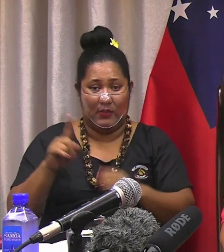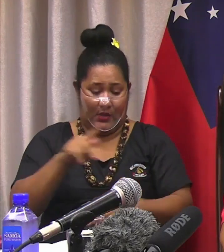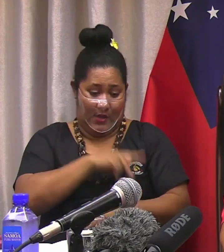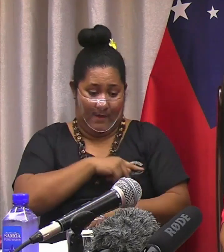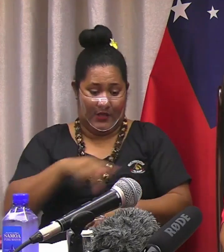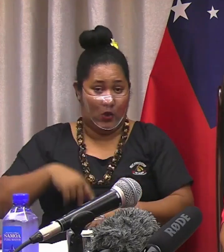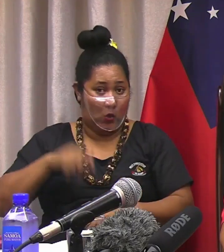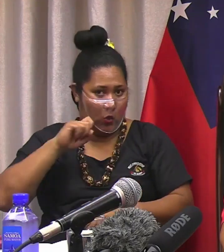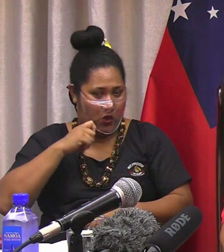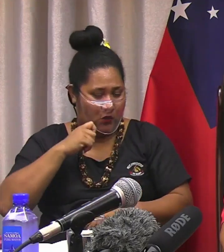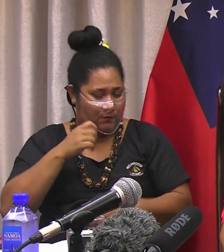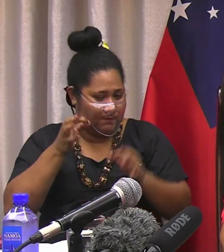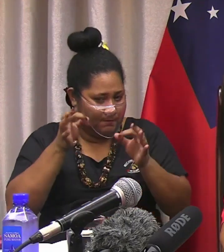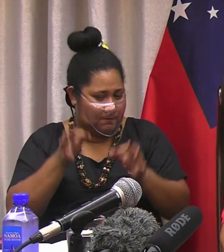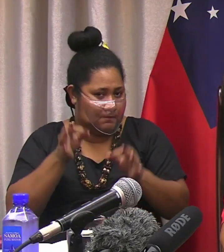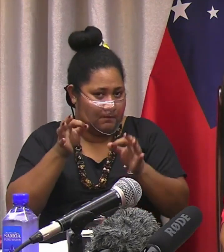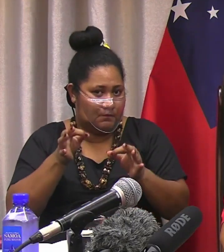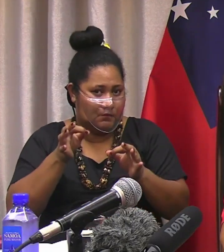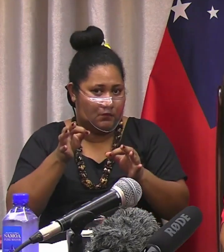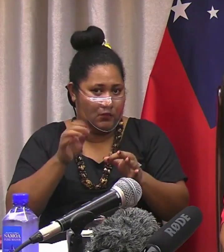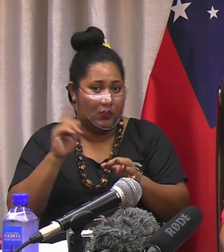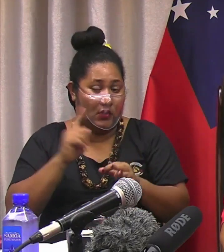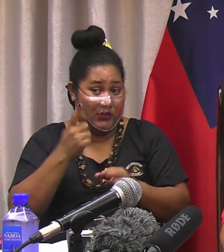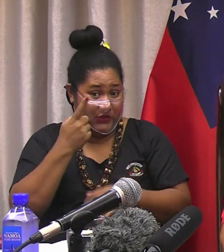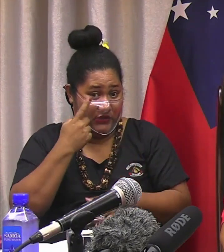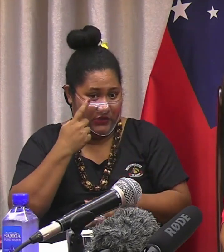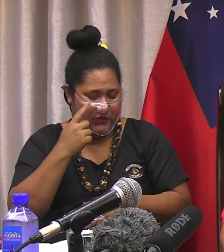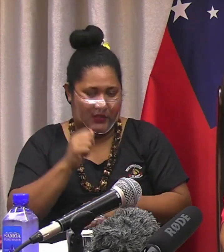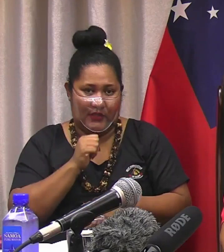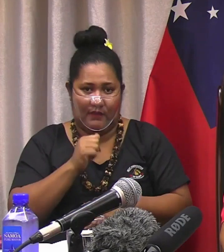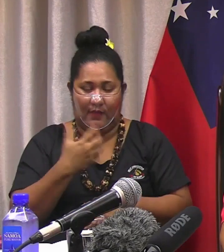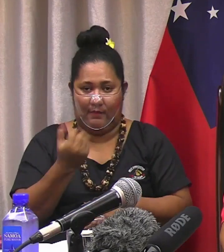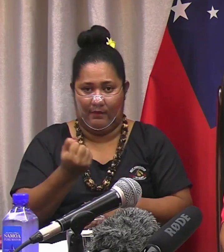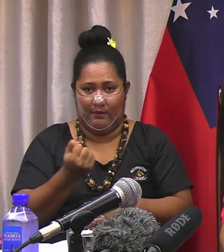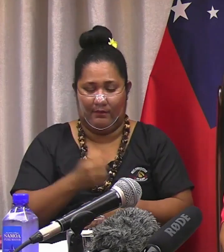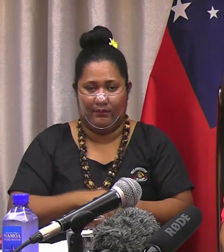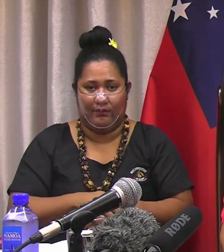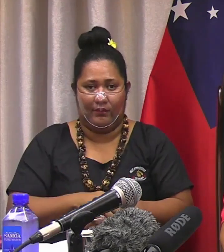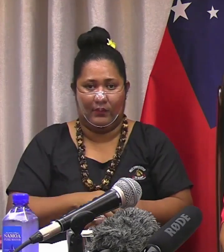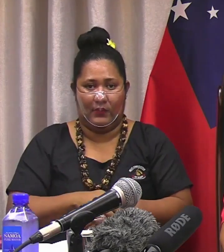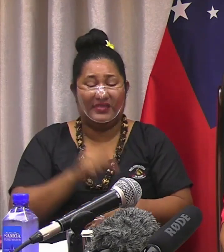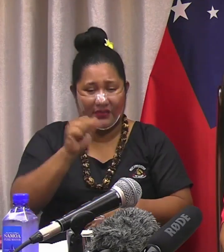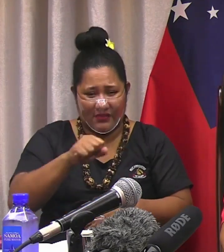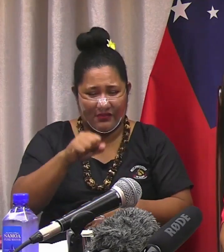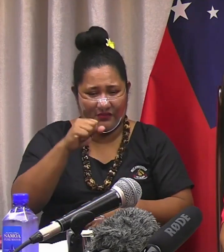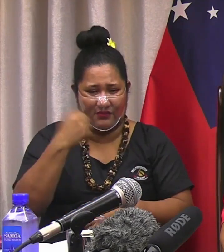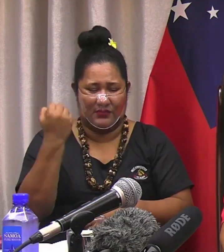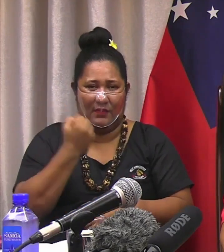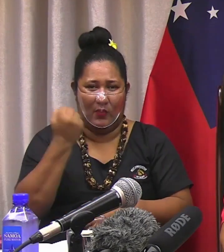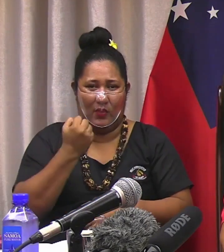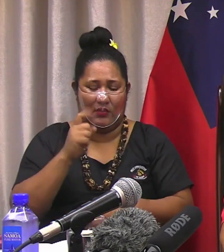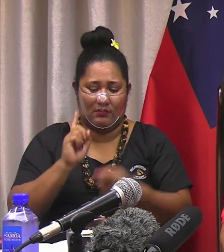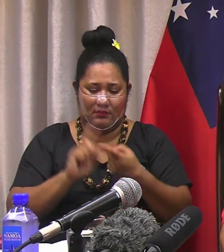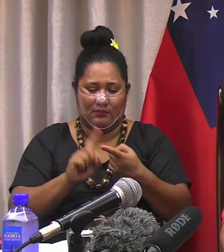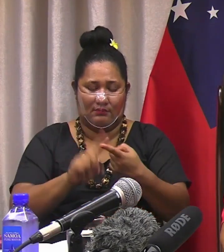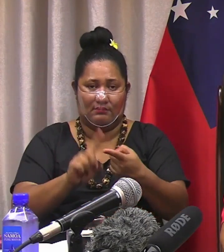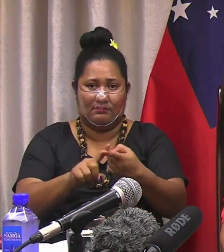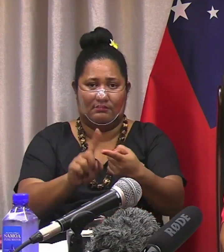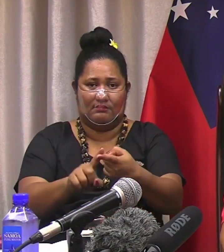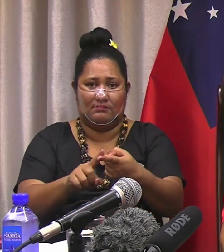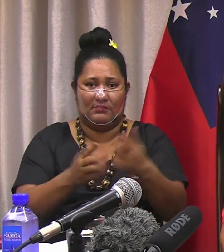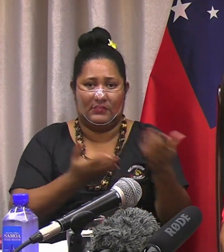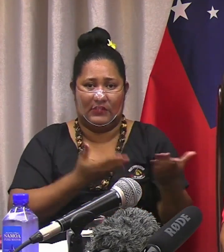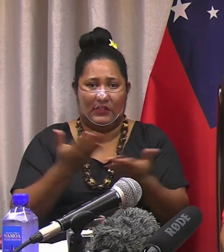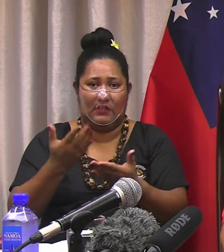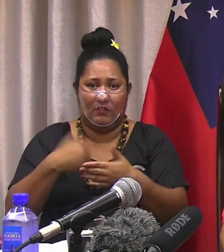will reconsider its position accordingly. Although our country continues to traverse